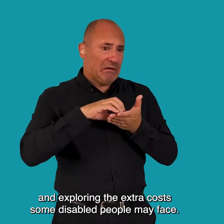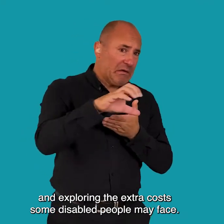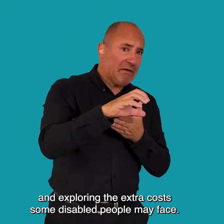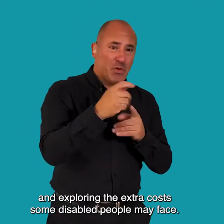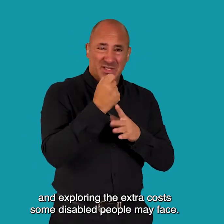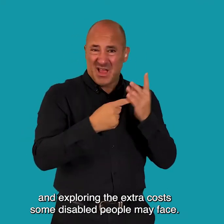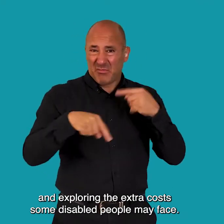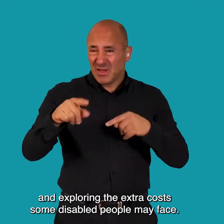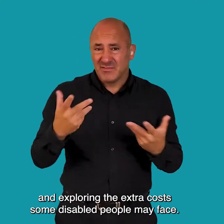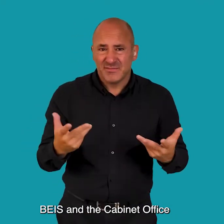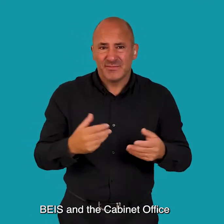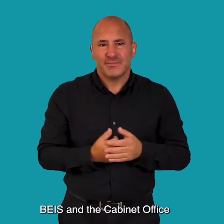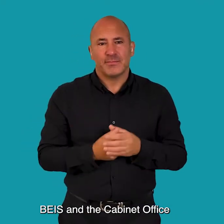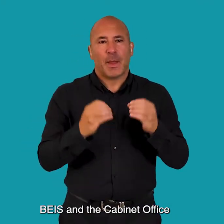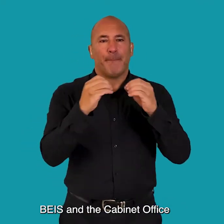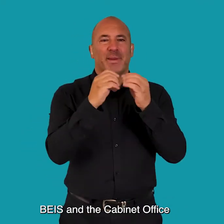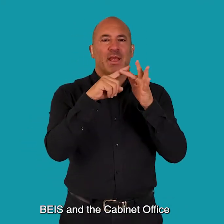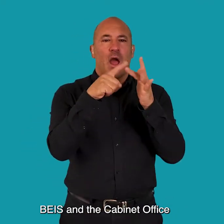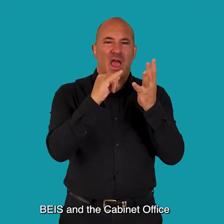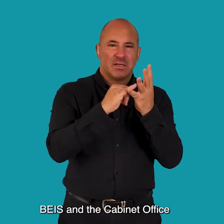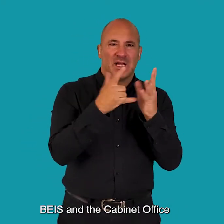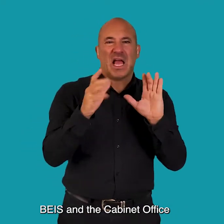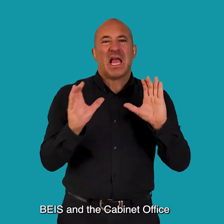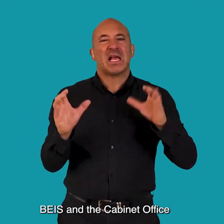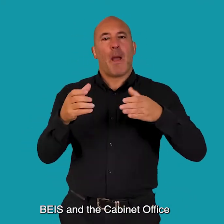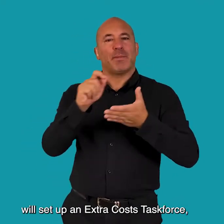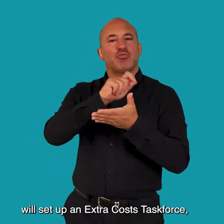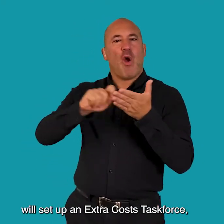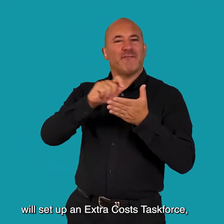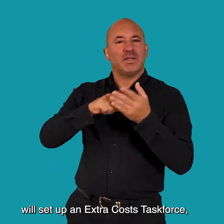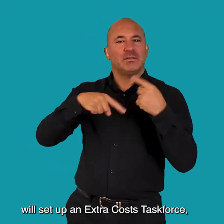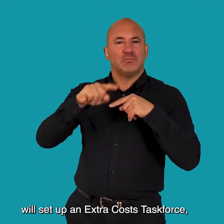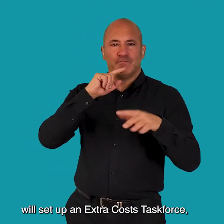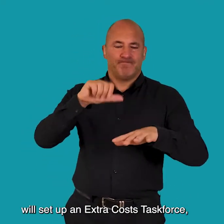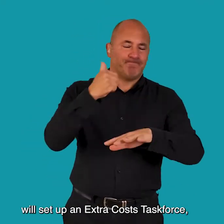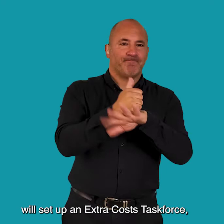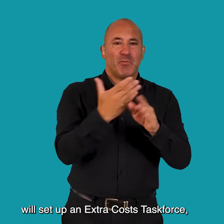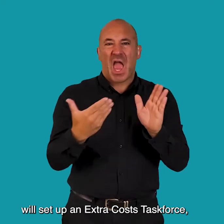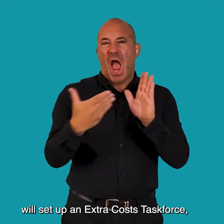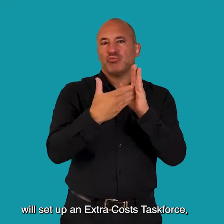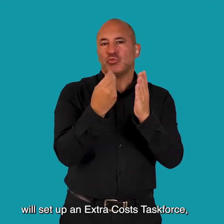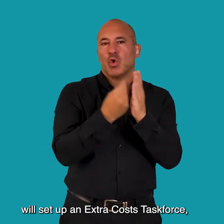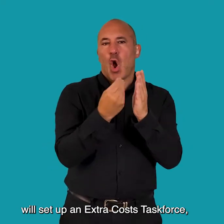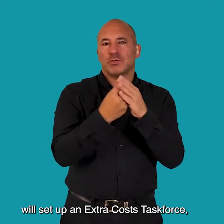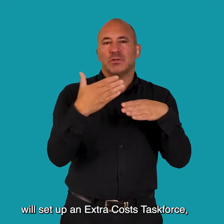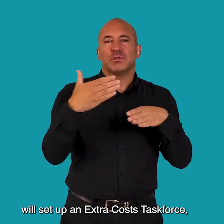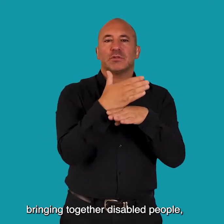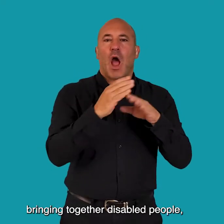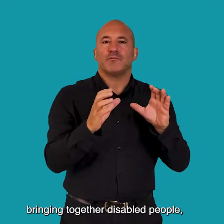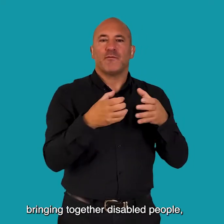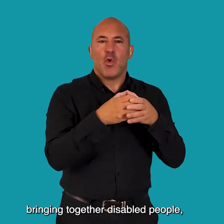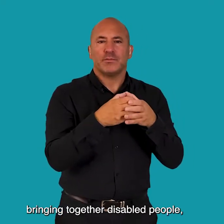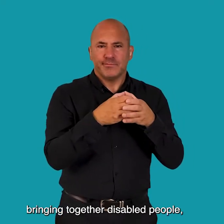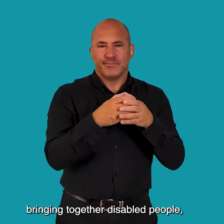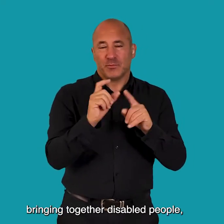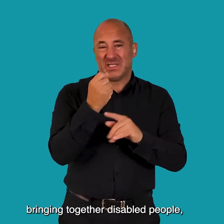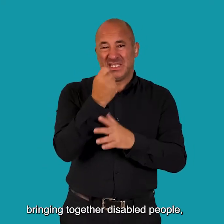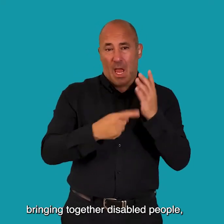face. BEIS and the Cabinet Office will set up an extra costs task force, bringing together disabled